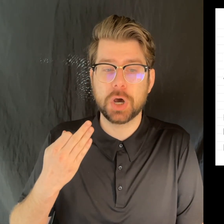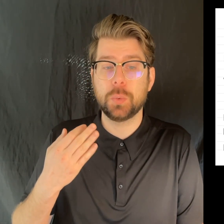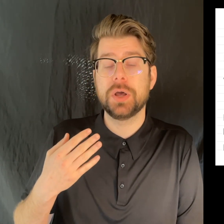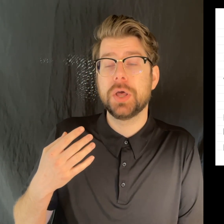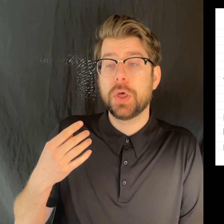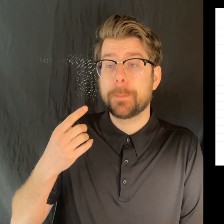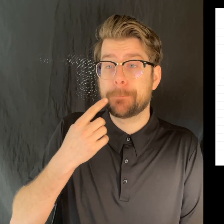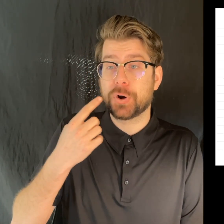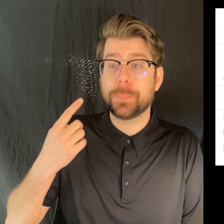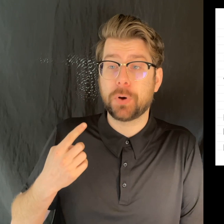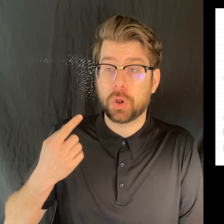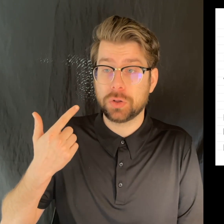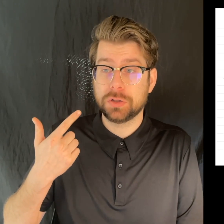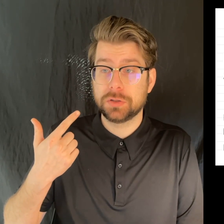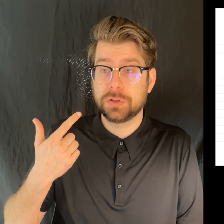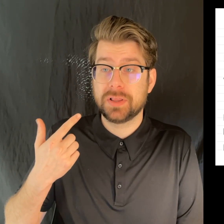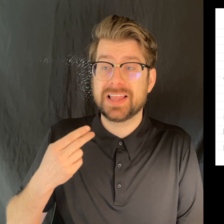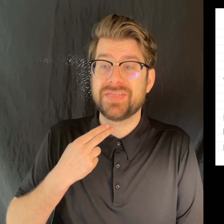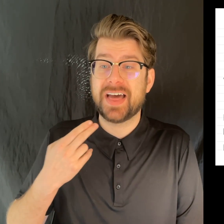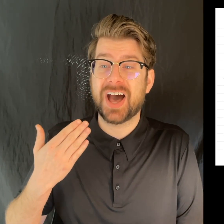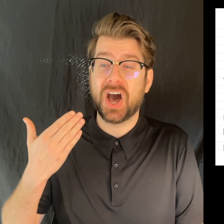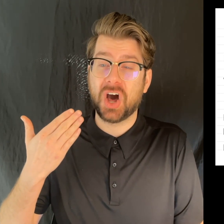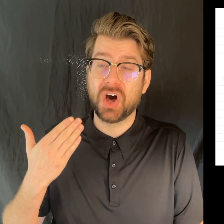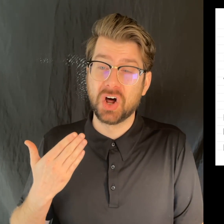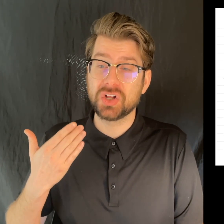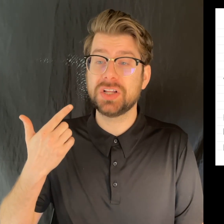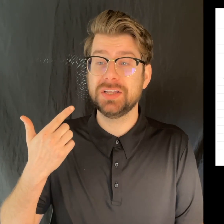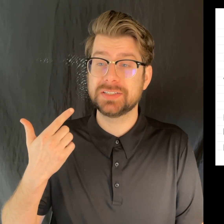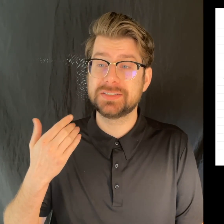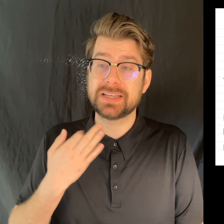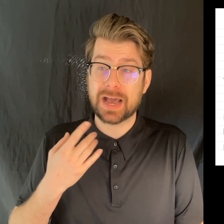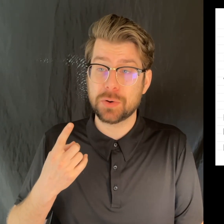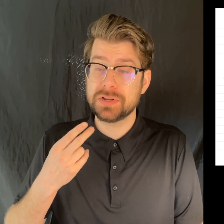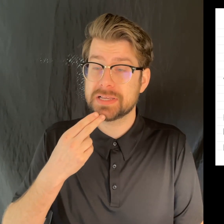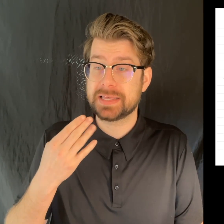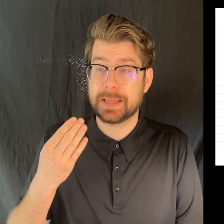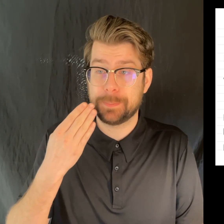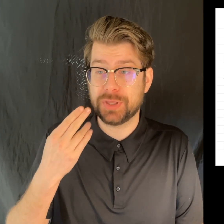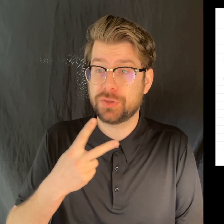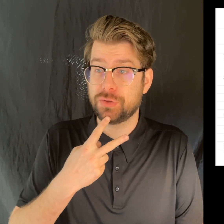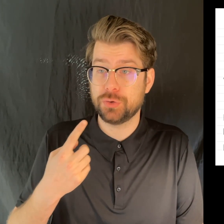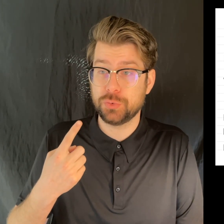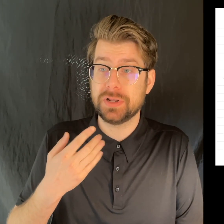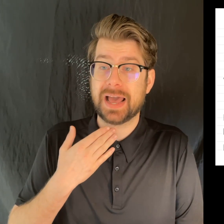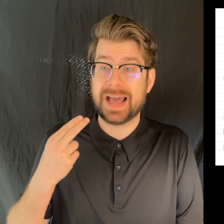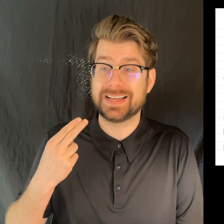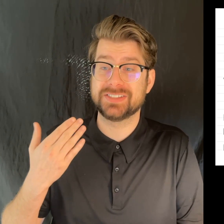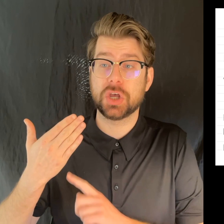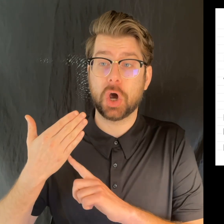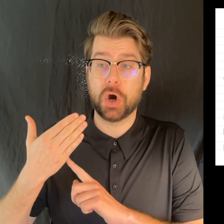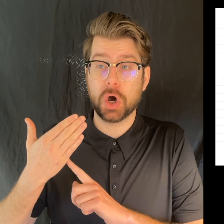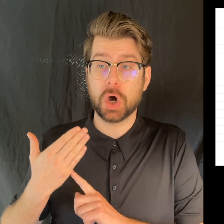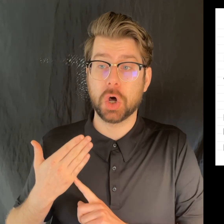So purple, that ul sound can be cued as